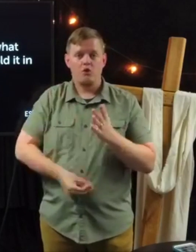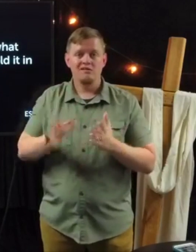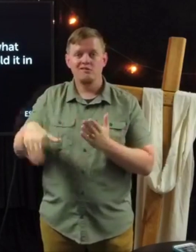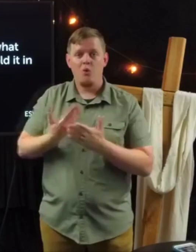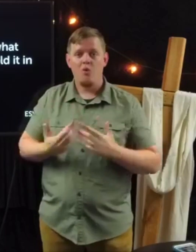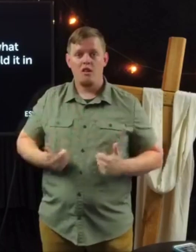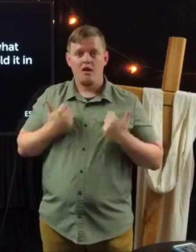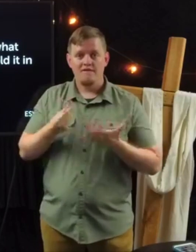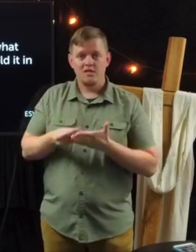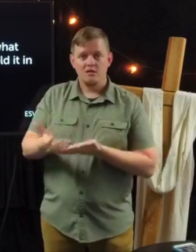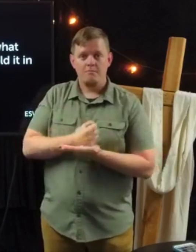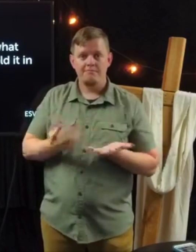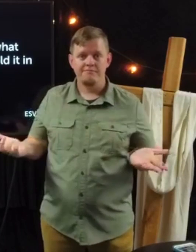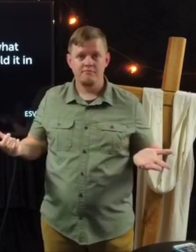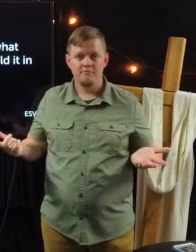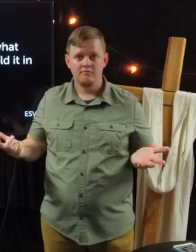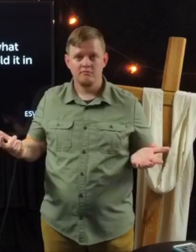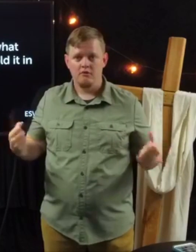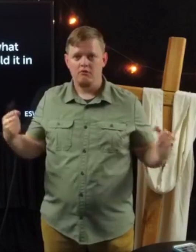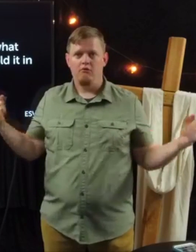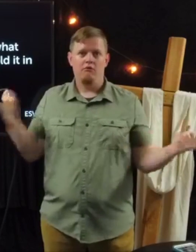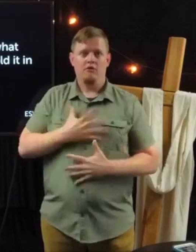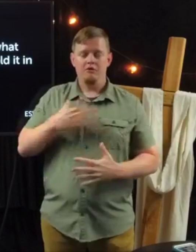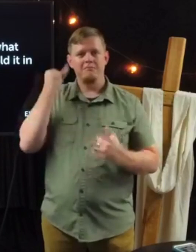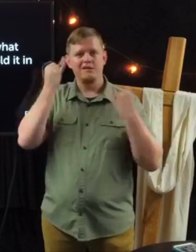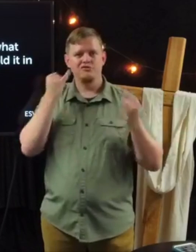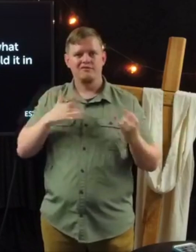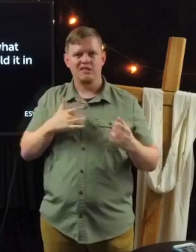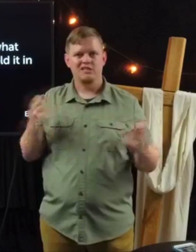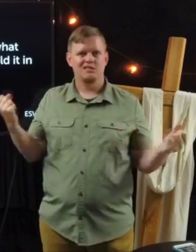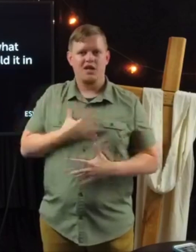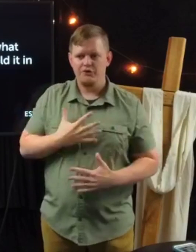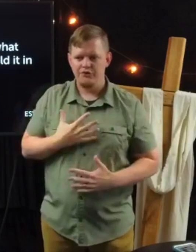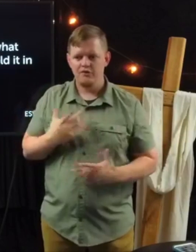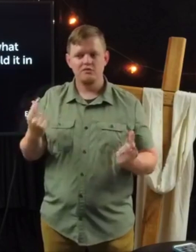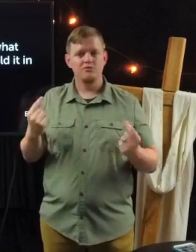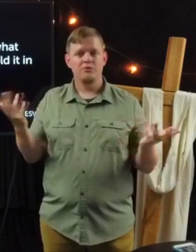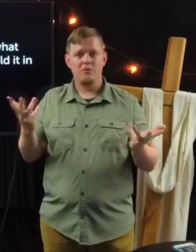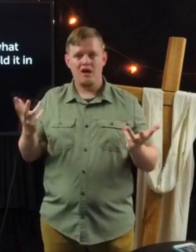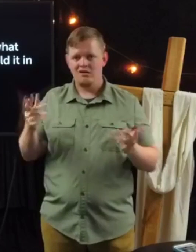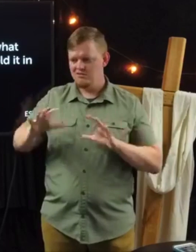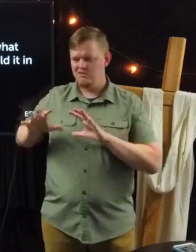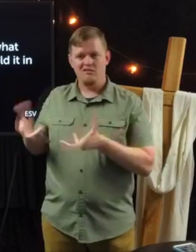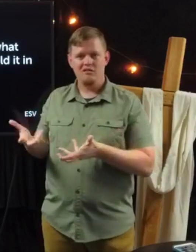into the water, they lost all of their income. Of course, they were afraid. Can you imagine that response?